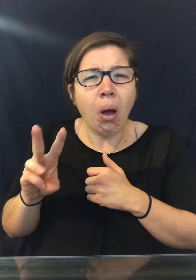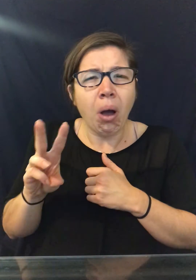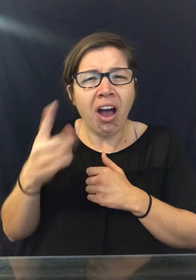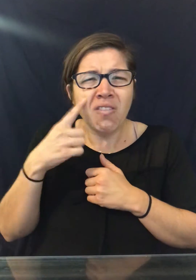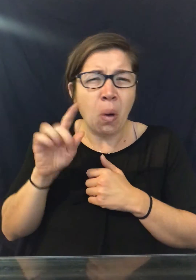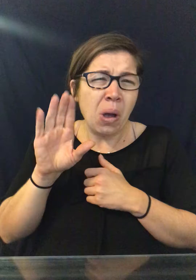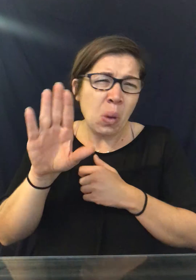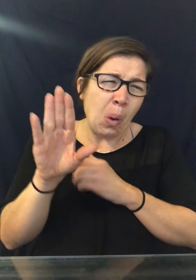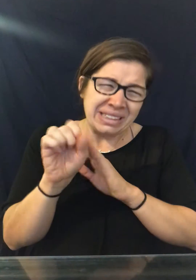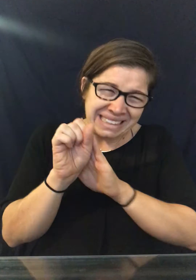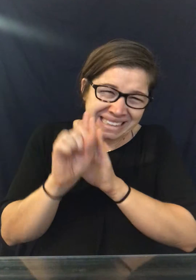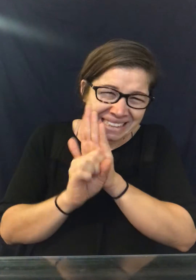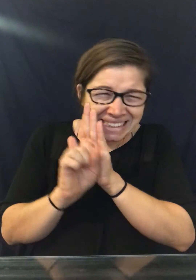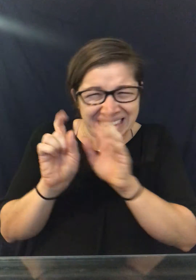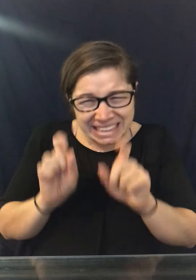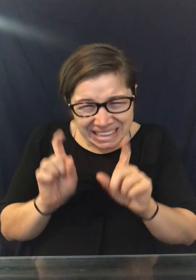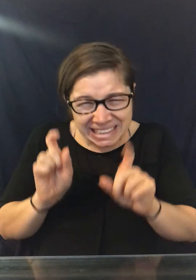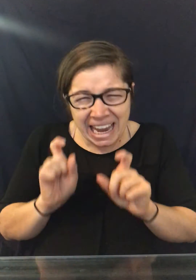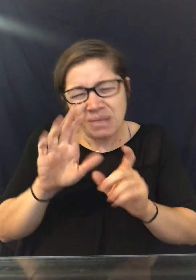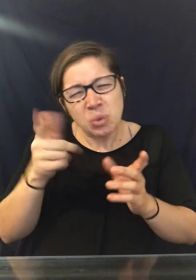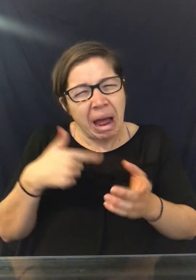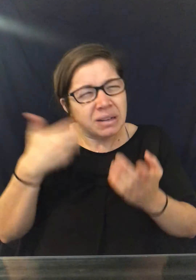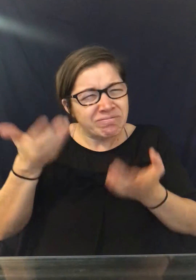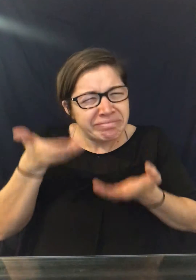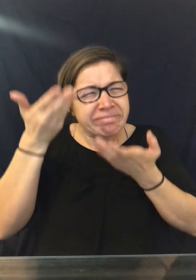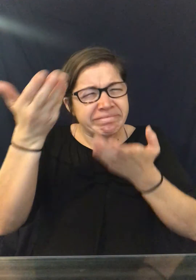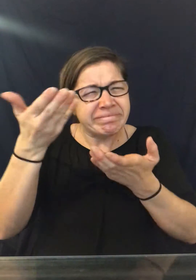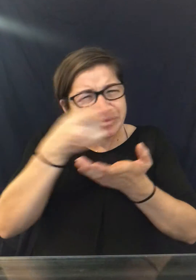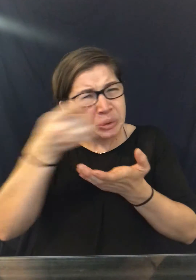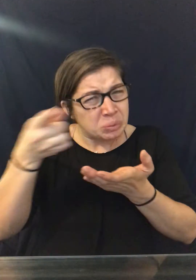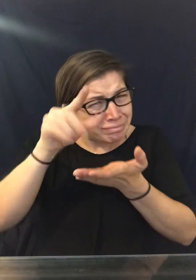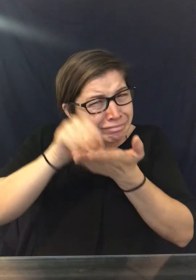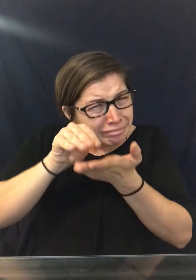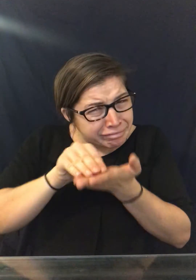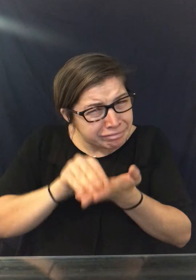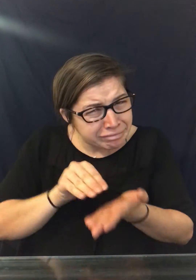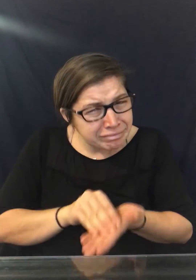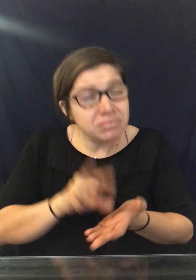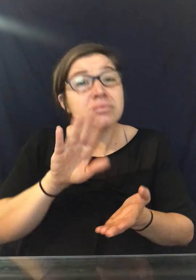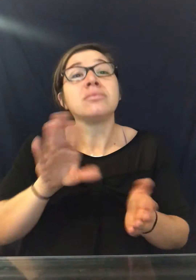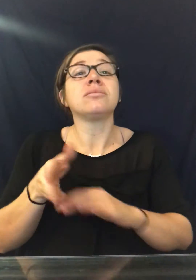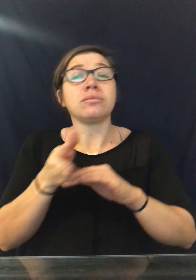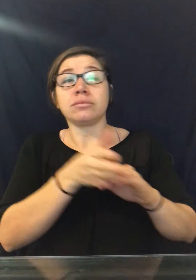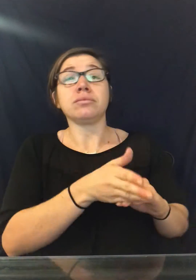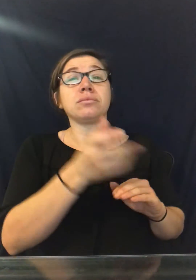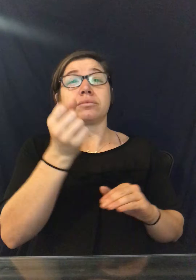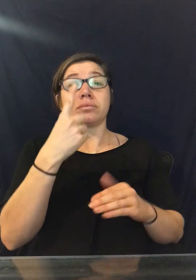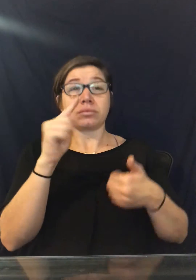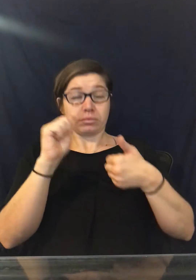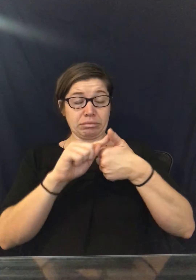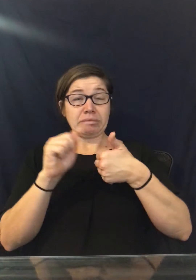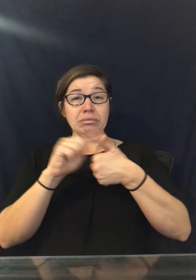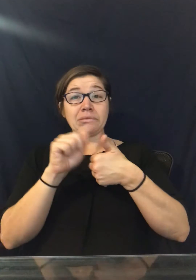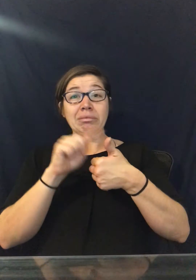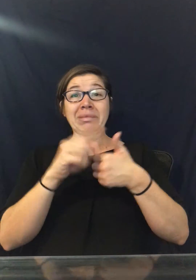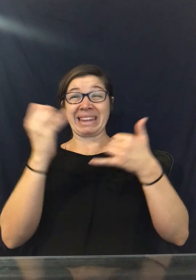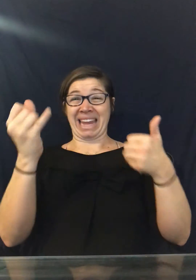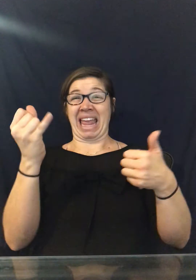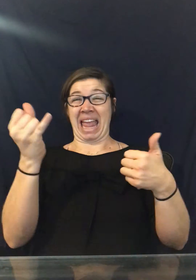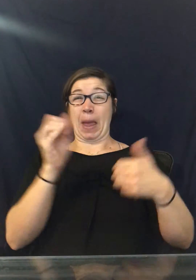And let's start with our first step, which is introducing a bill. Remember, a bill is just an idea for